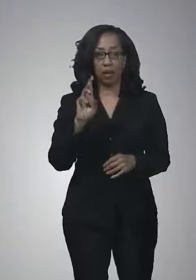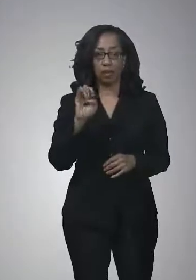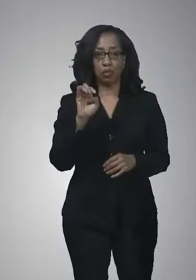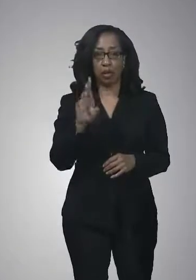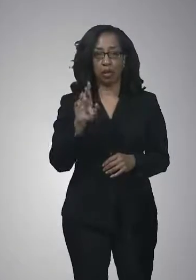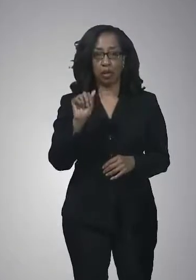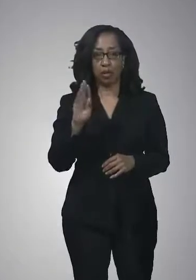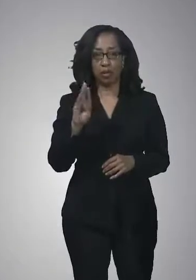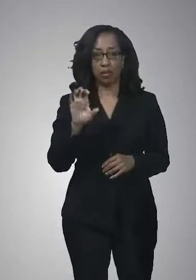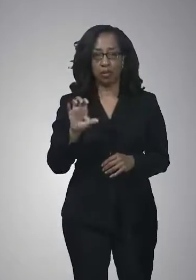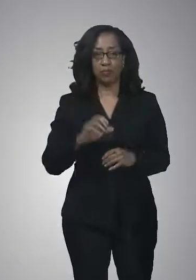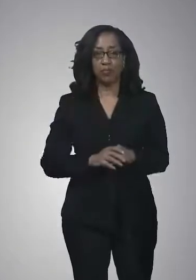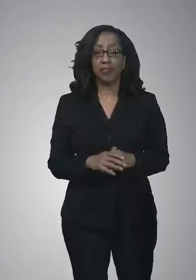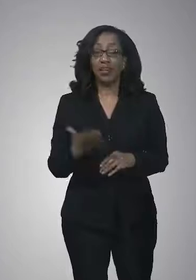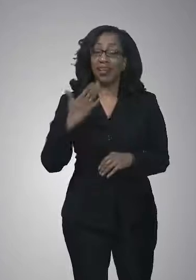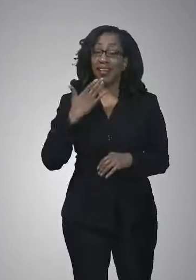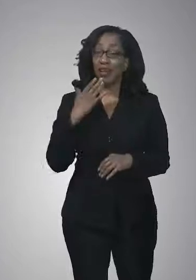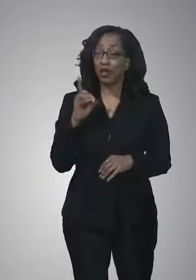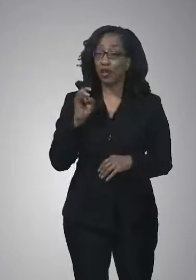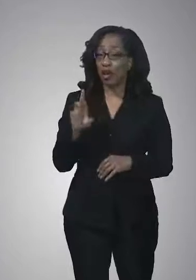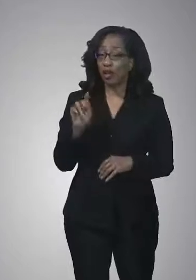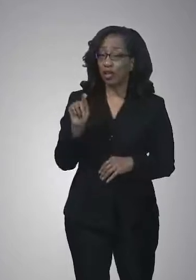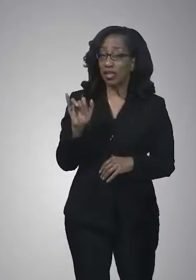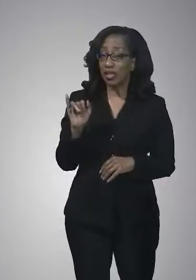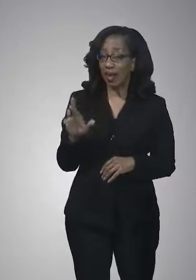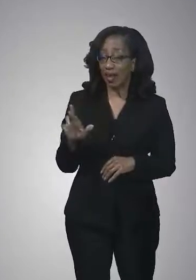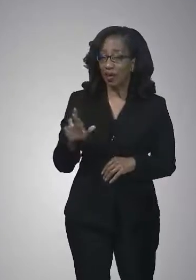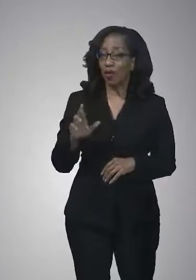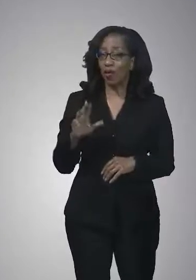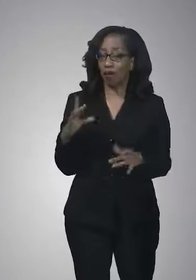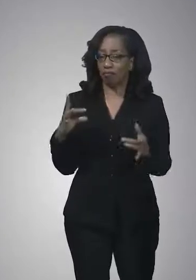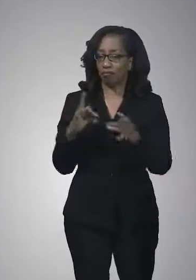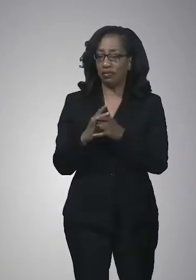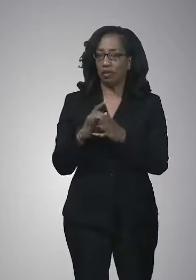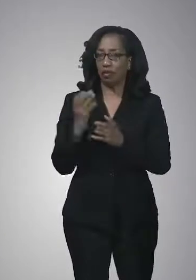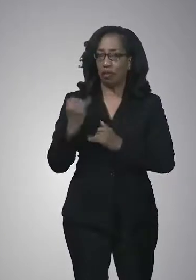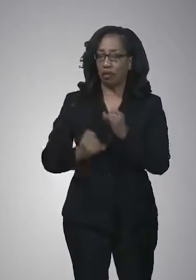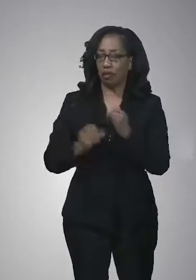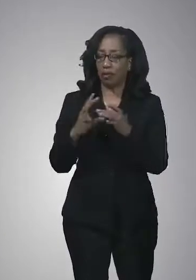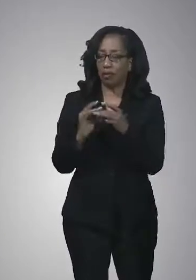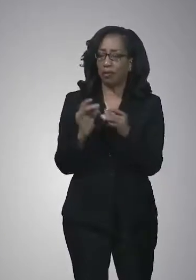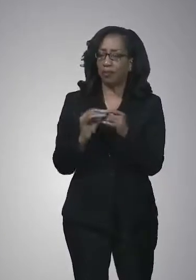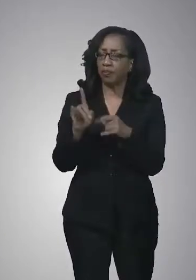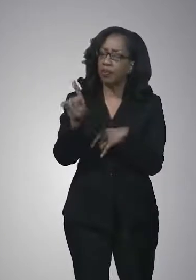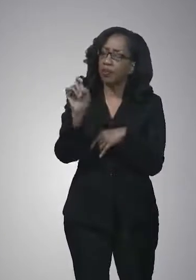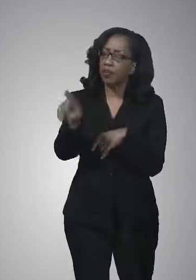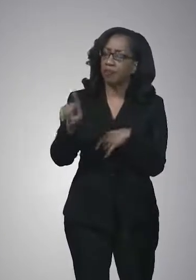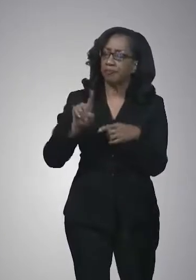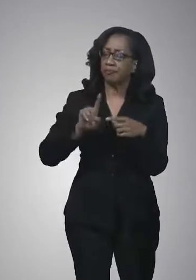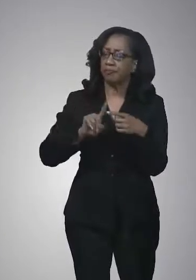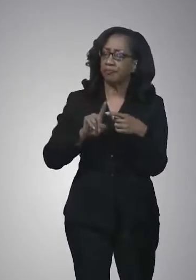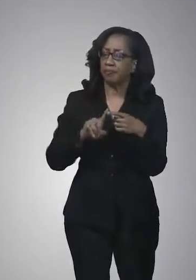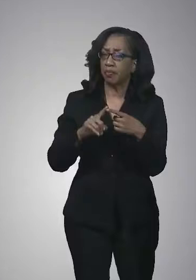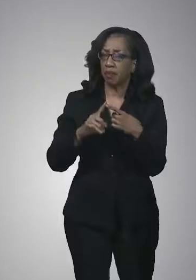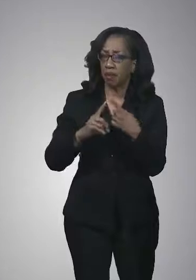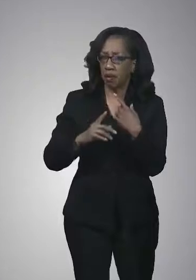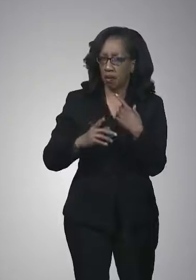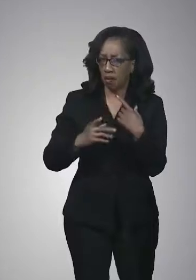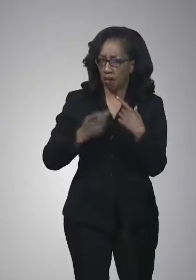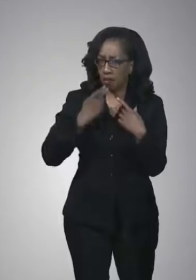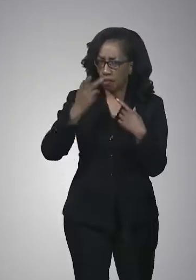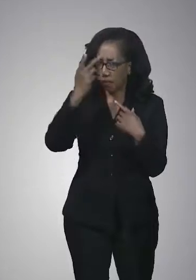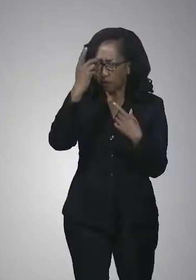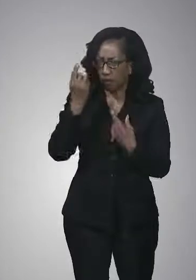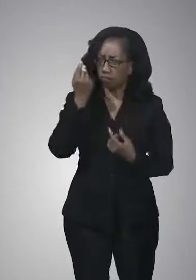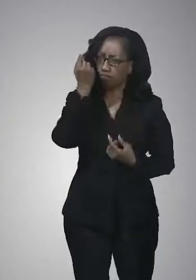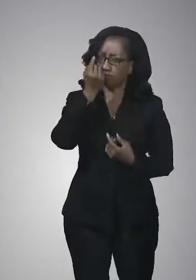Thanks, Dr. Taylor. Perfect segue to your last comment. First question: what for parents out there wondering